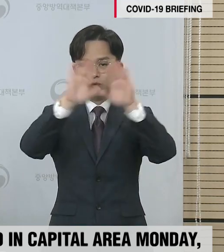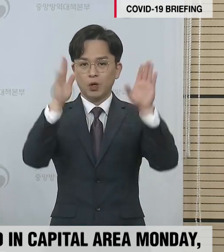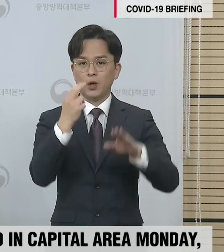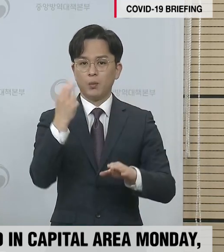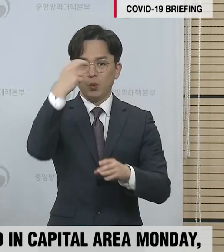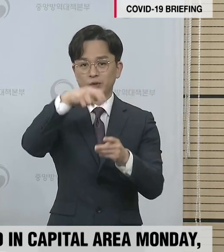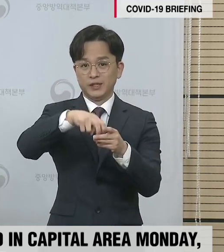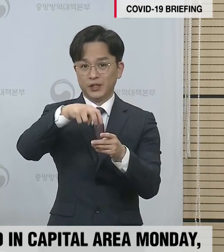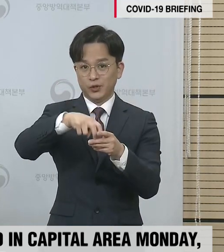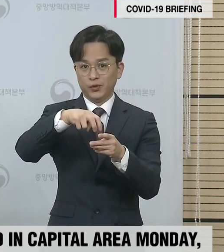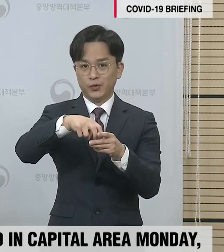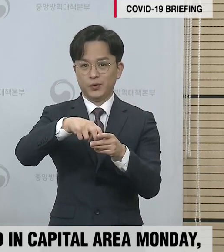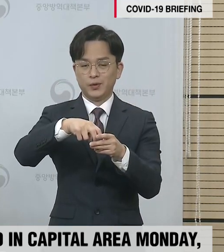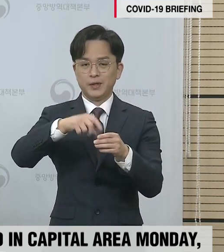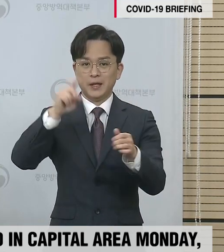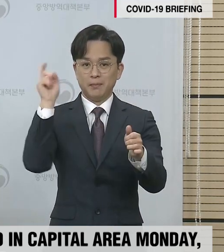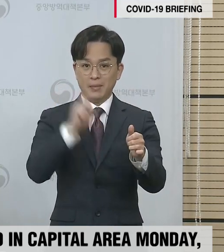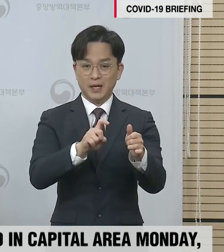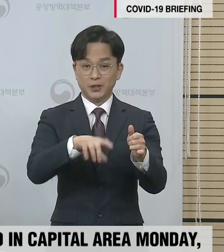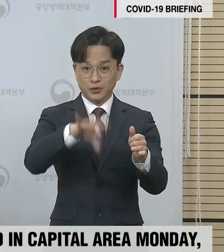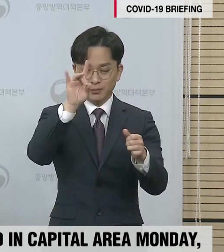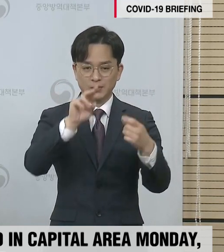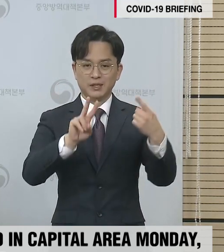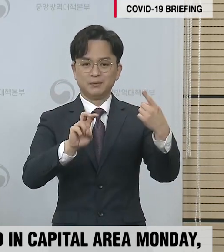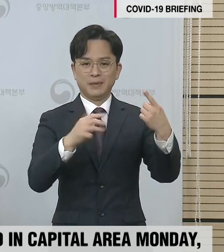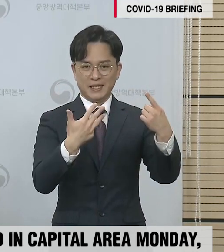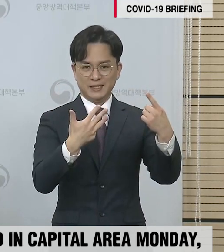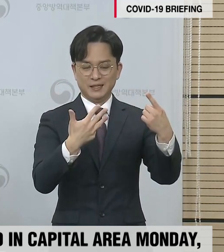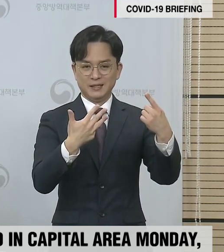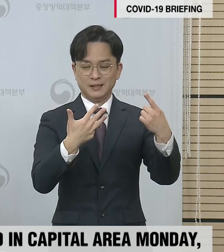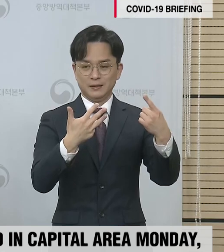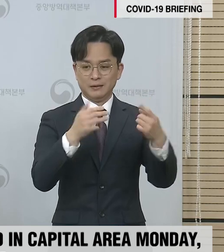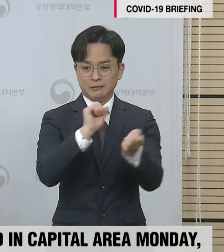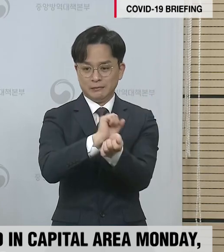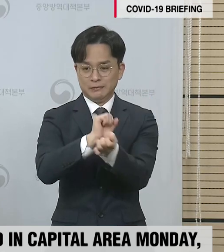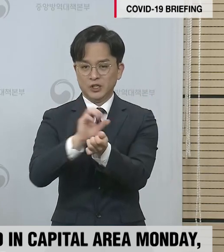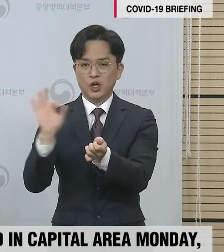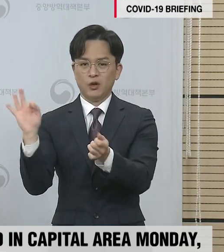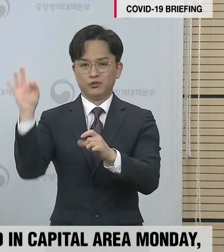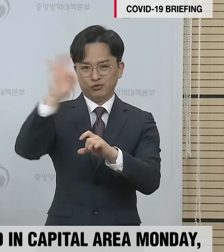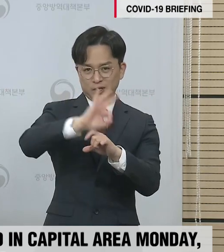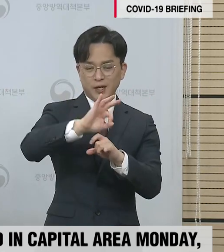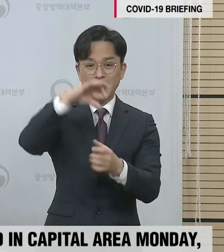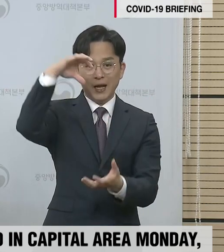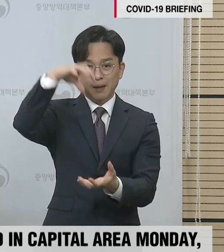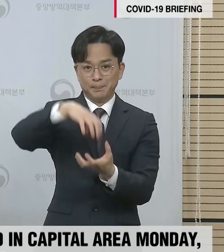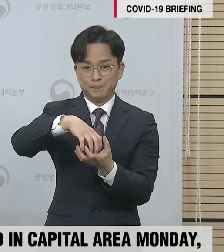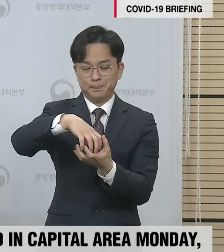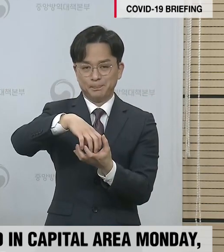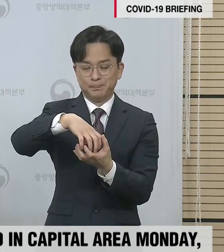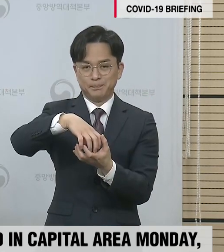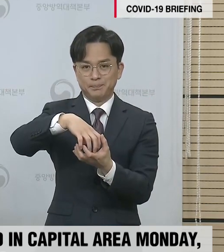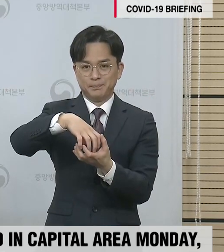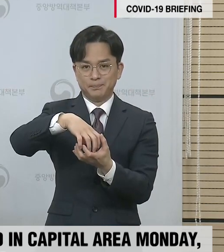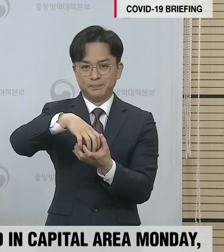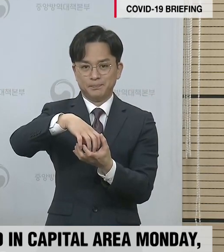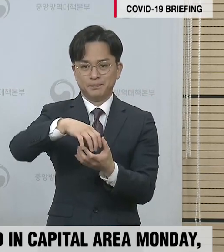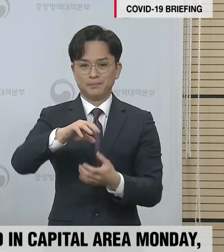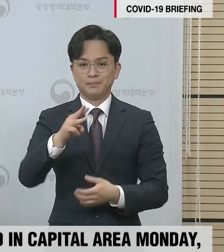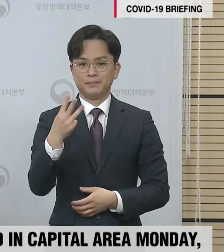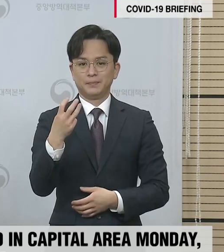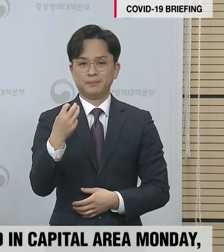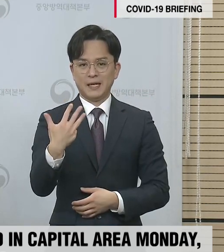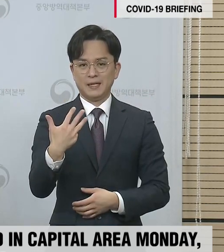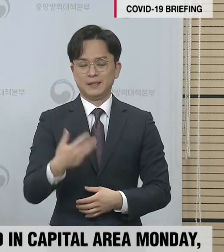Gimpo city, in relation to a daycare center, we also identified 10 additional cases, and a total